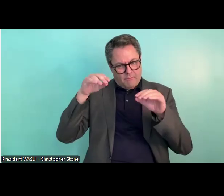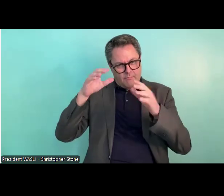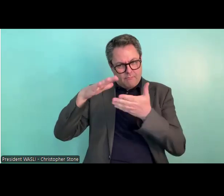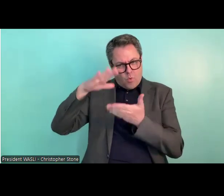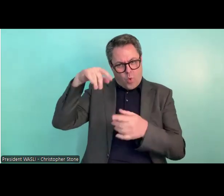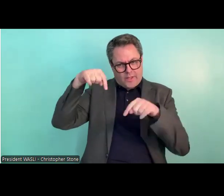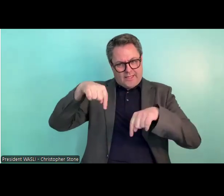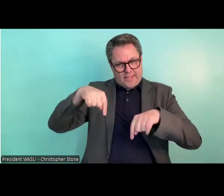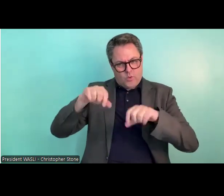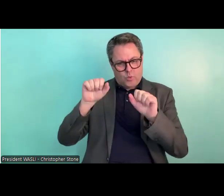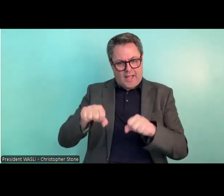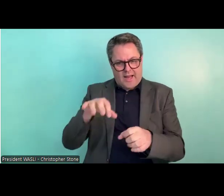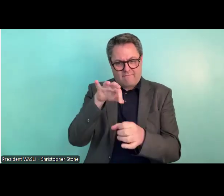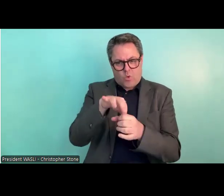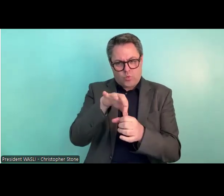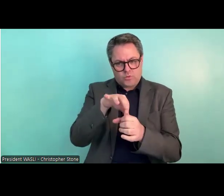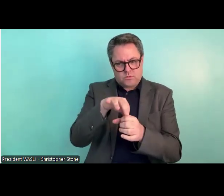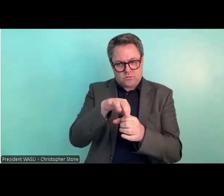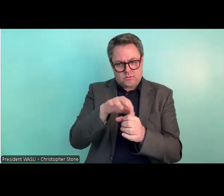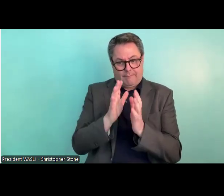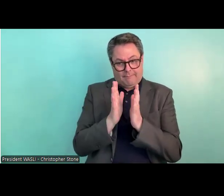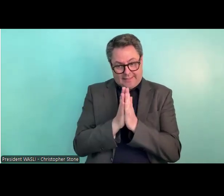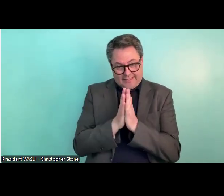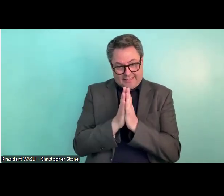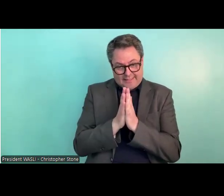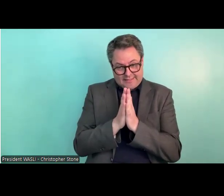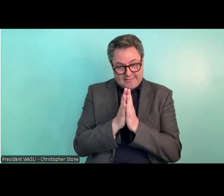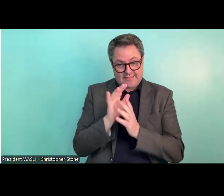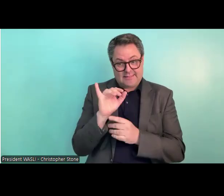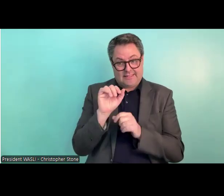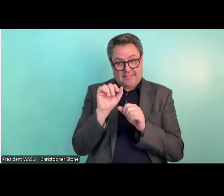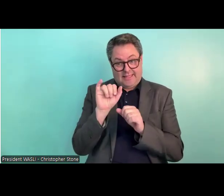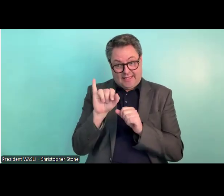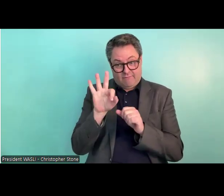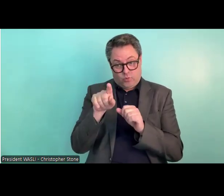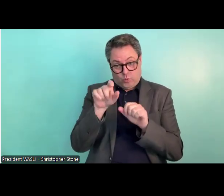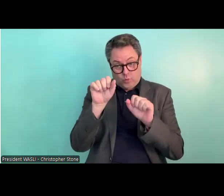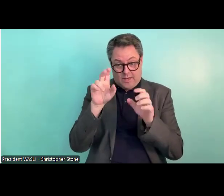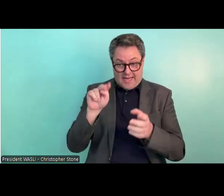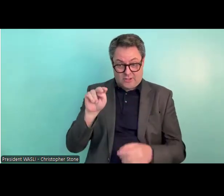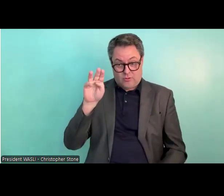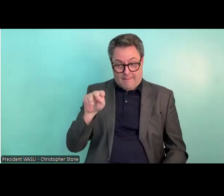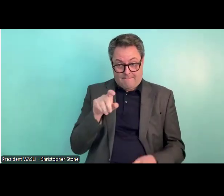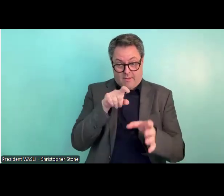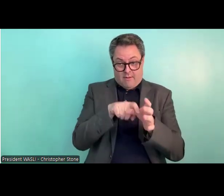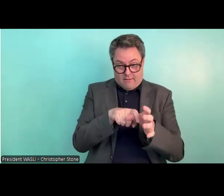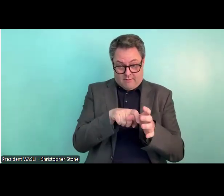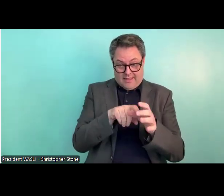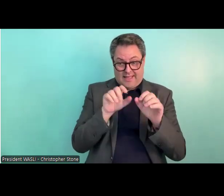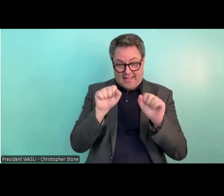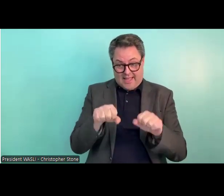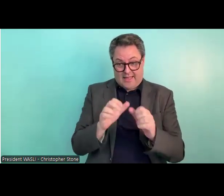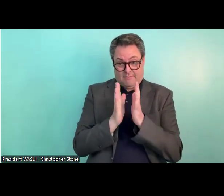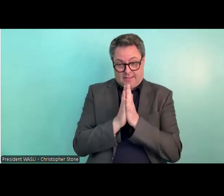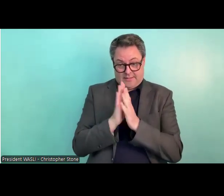So we have 12 hands raised, but I know that there are more than 12 voting members here. So if you are a